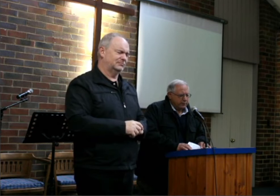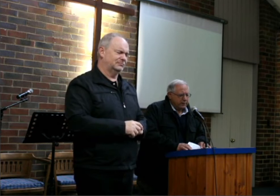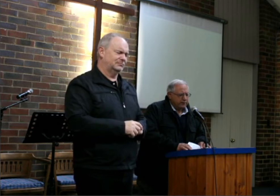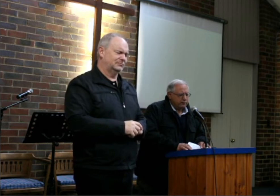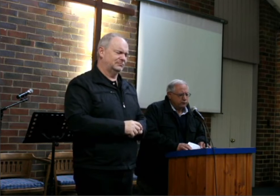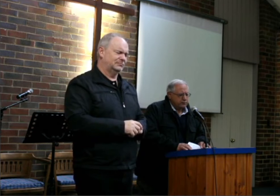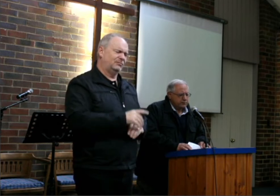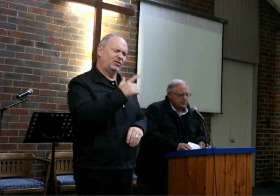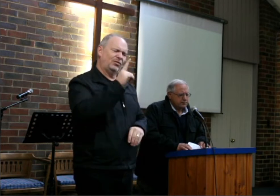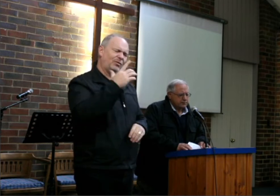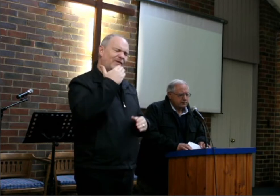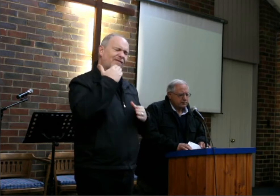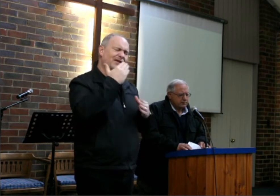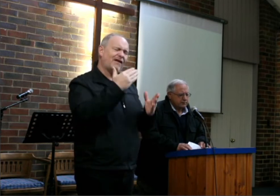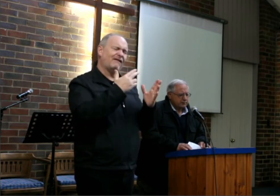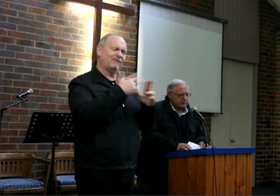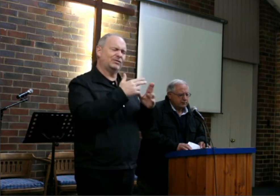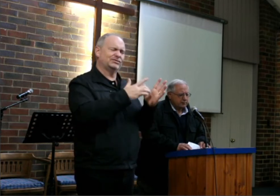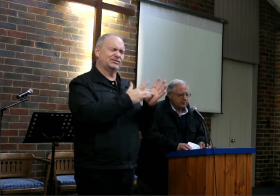Lord, we thank you for Jesus.